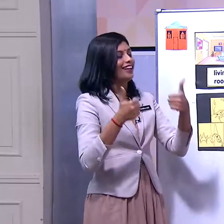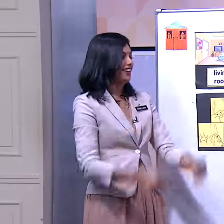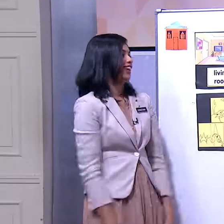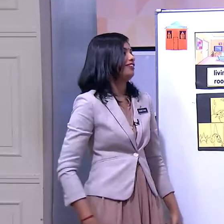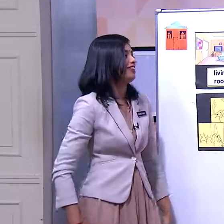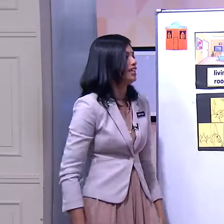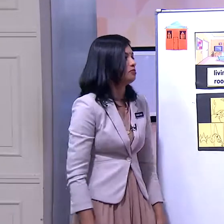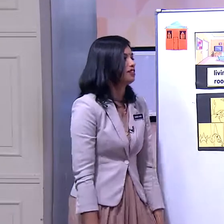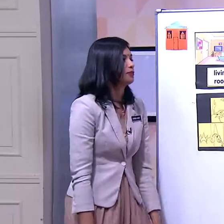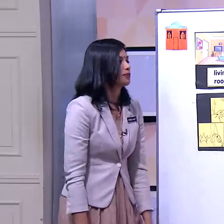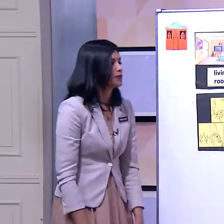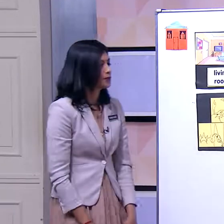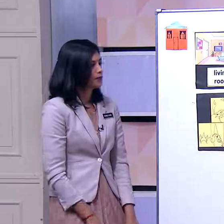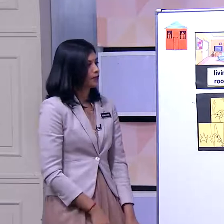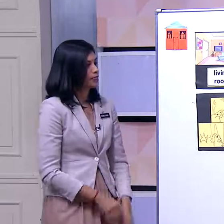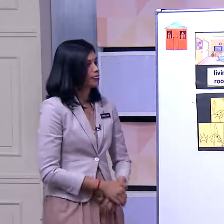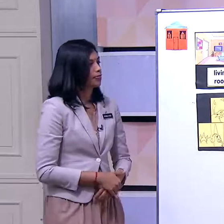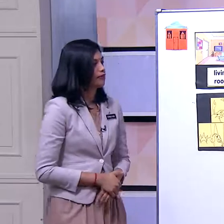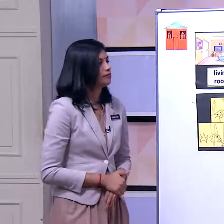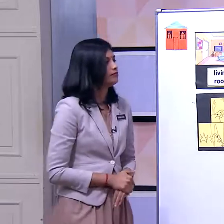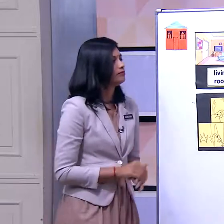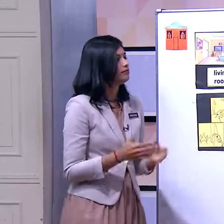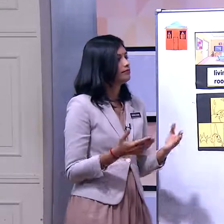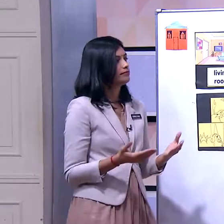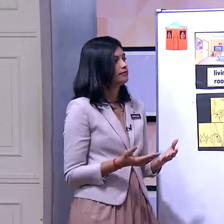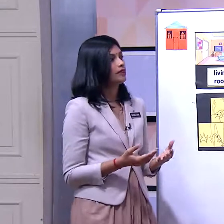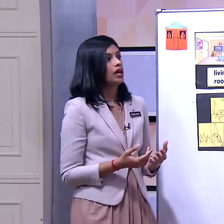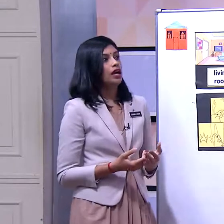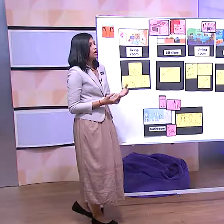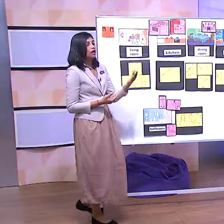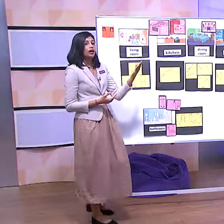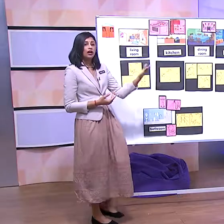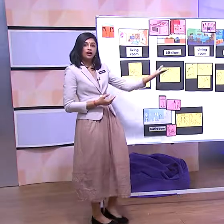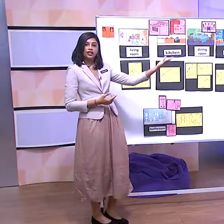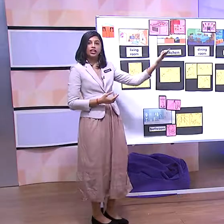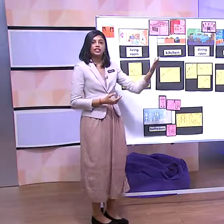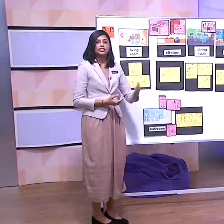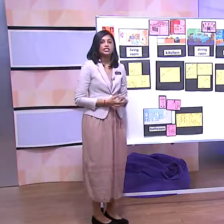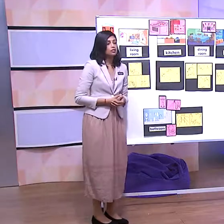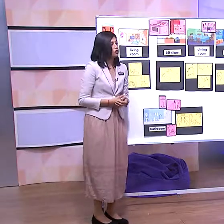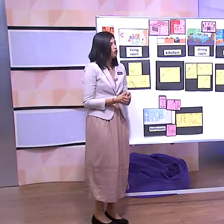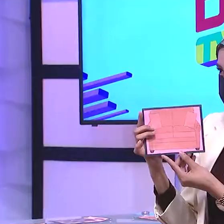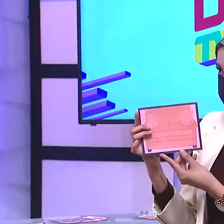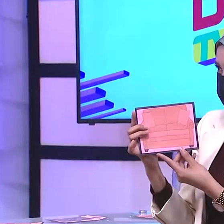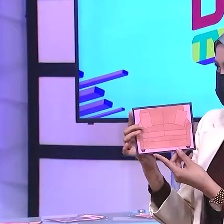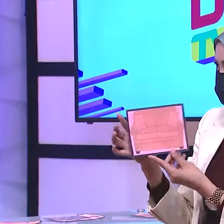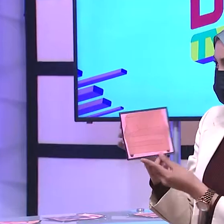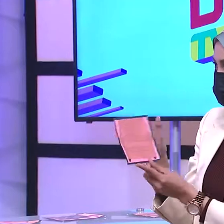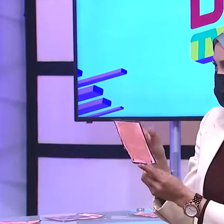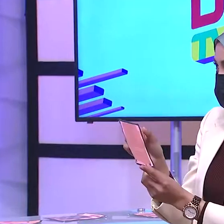Okay, good. The next picture. The next picture is sofa. Okay, this is a sofa. Where is it?